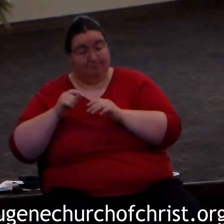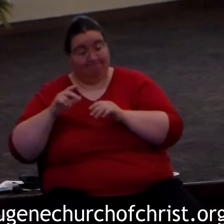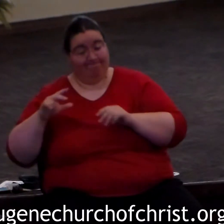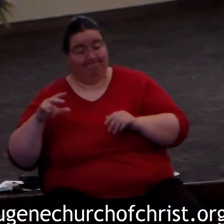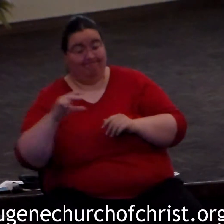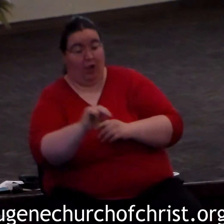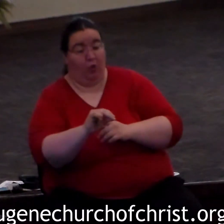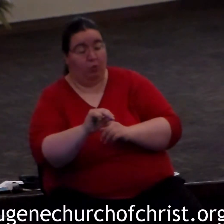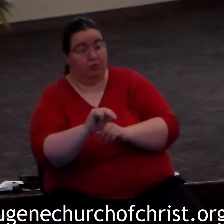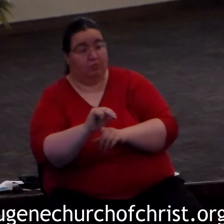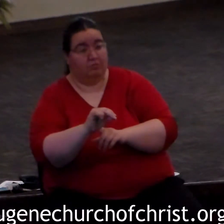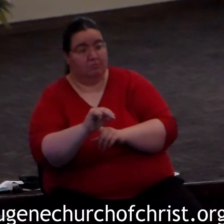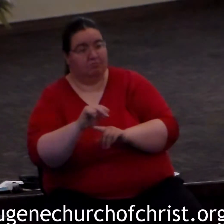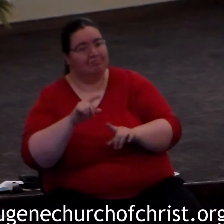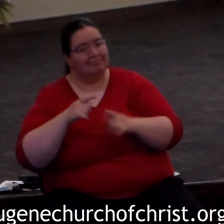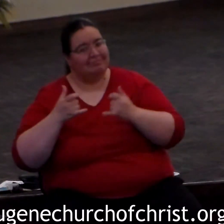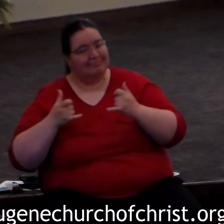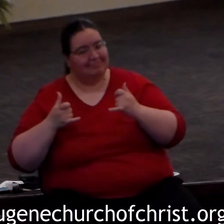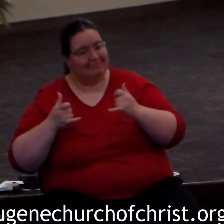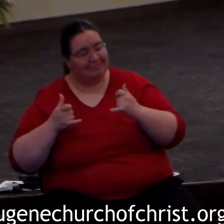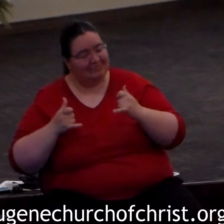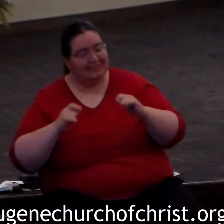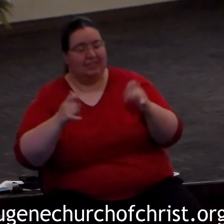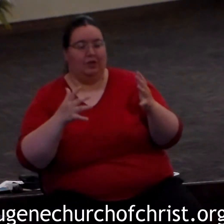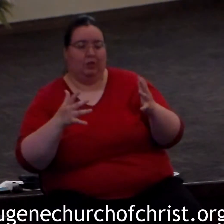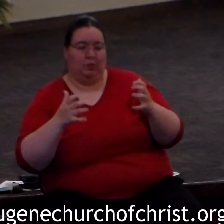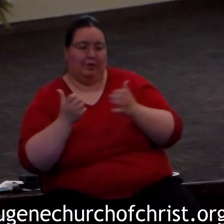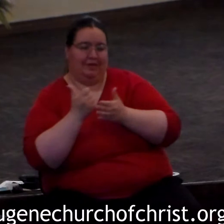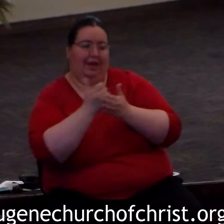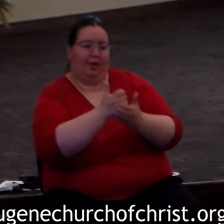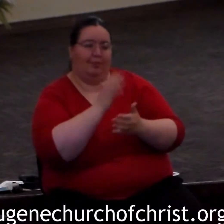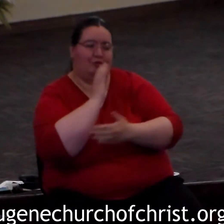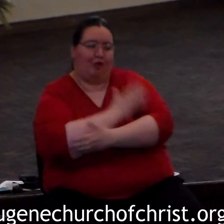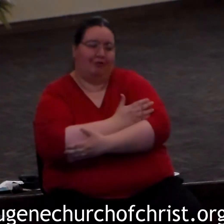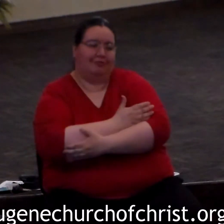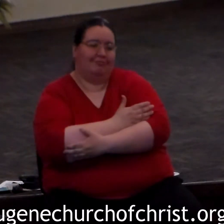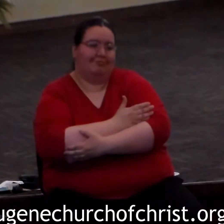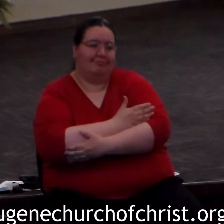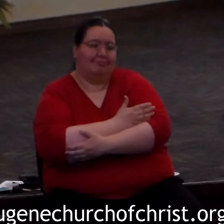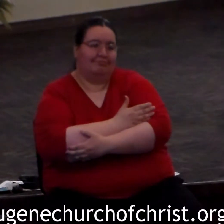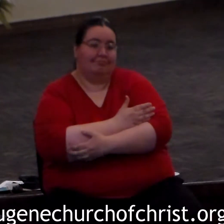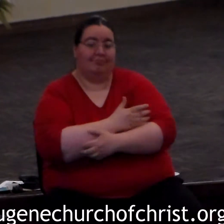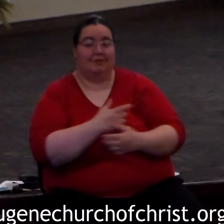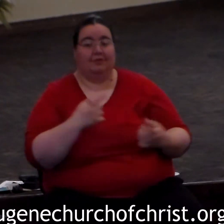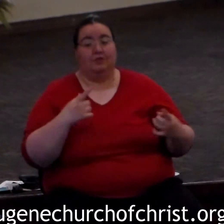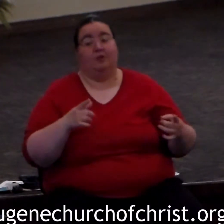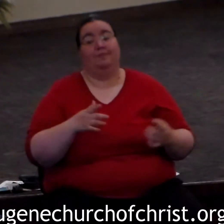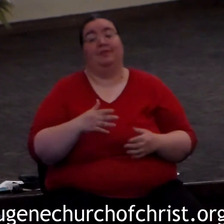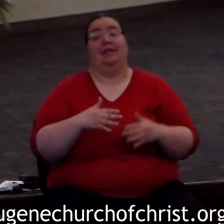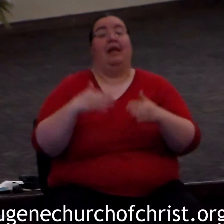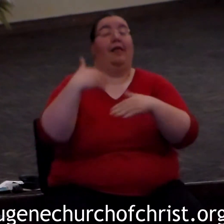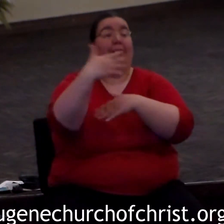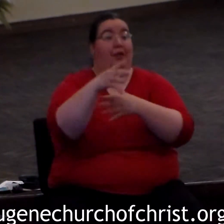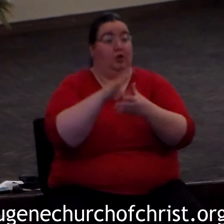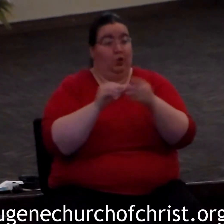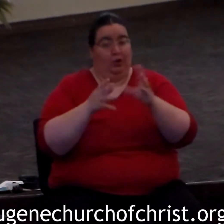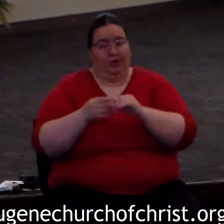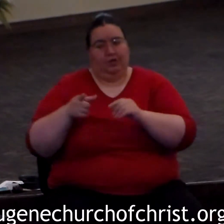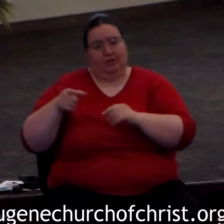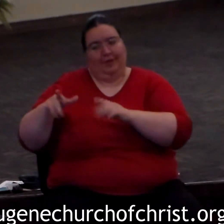to see that her daughter is healed. And so he does. Which takes us on to the next story. He leaves Tyre. In verse 31, he goes through Sidon,